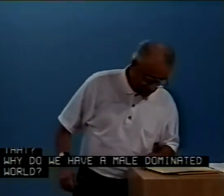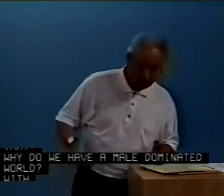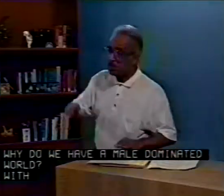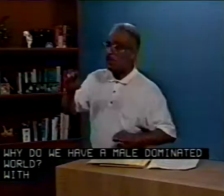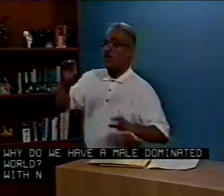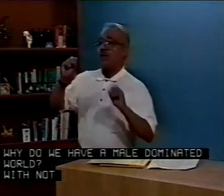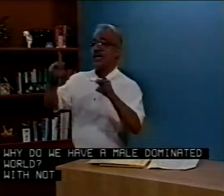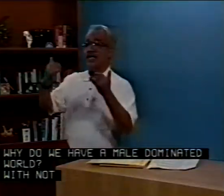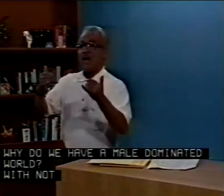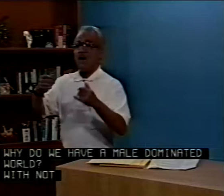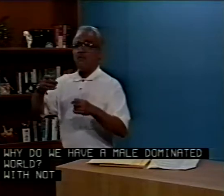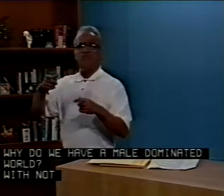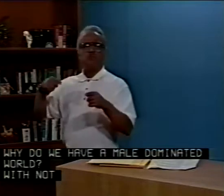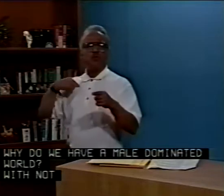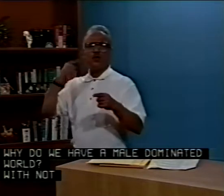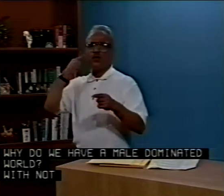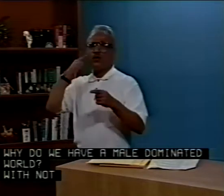women, that part of our culture.